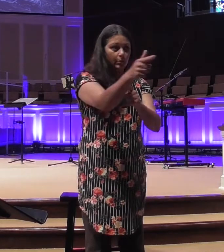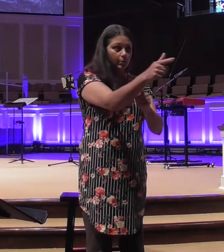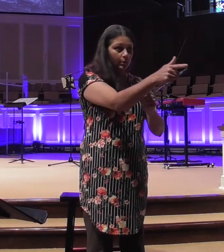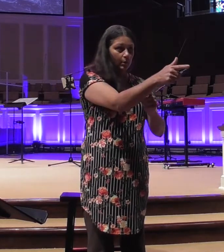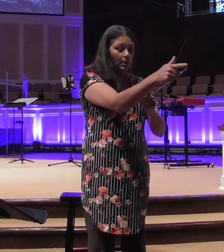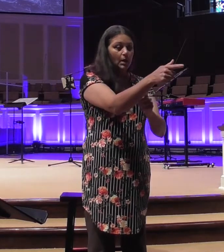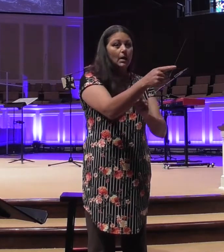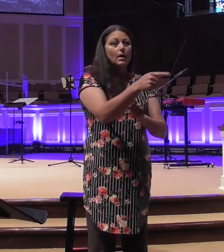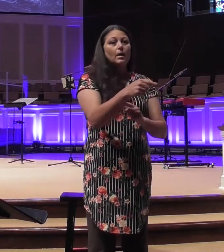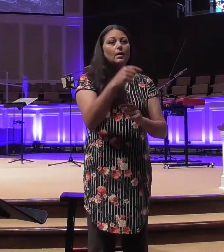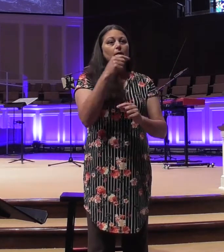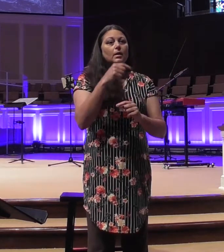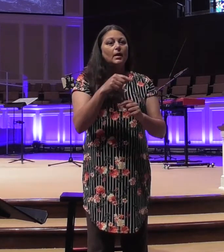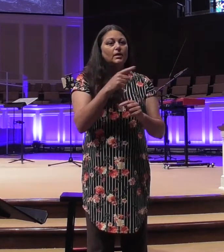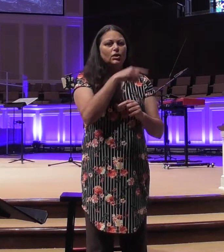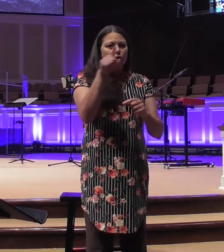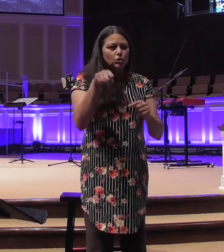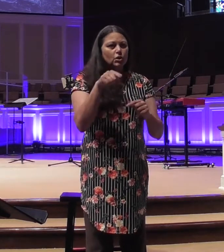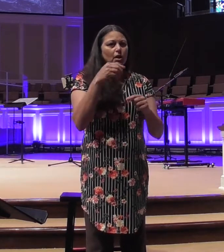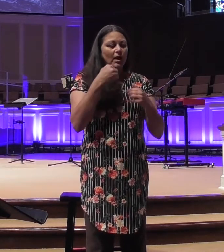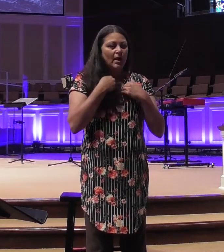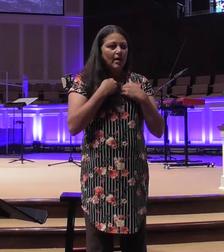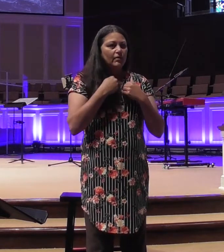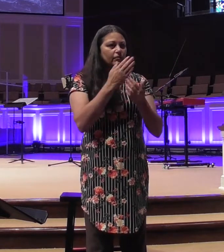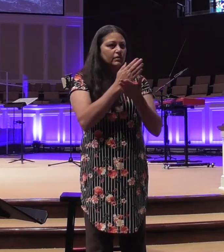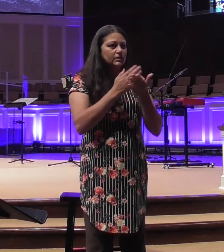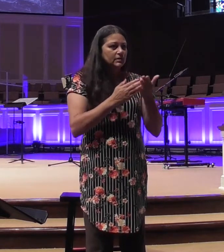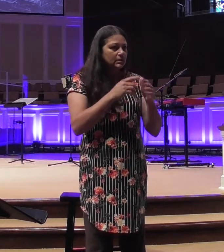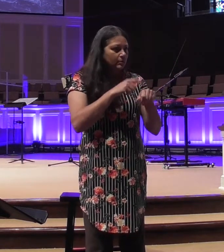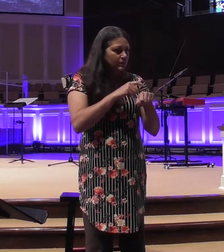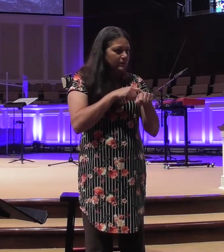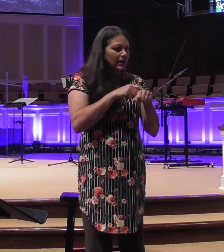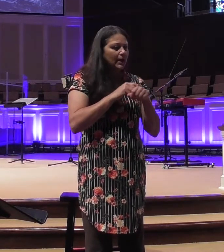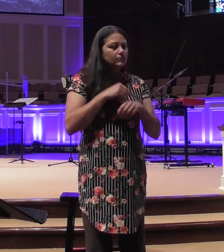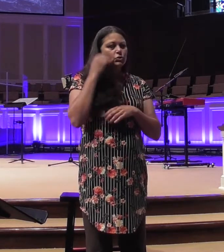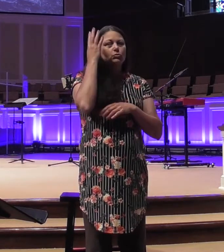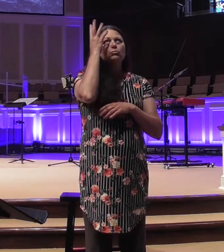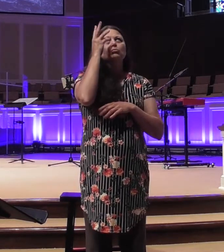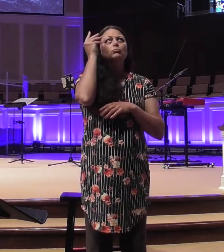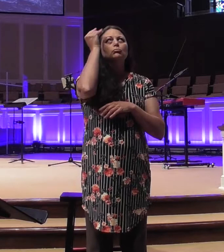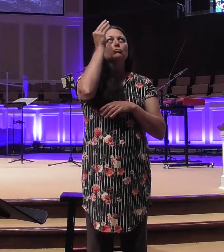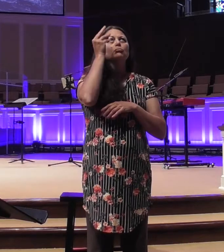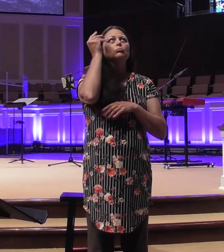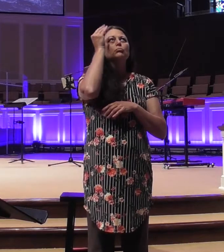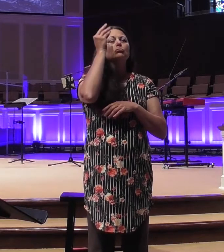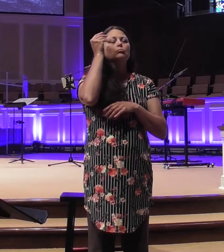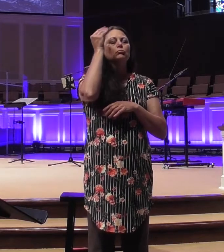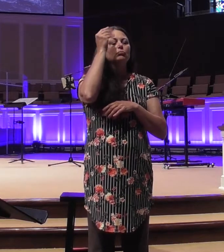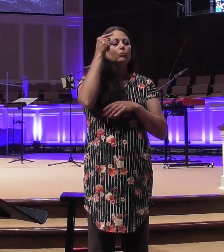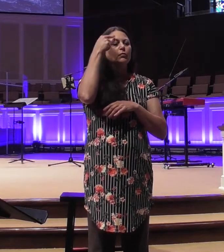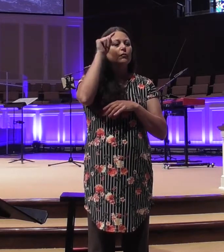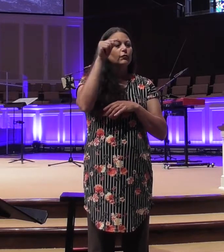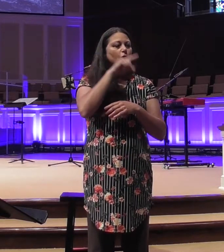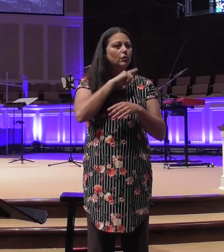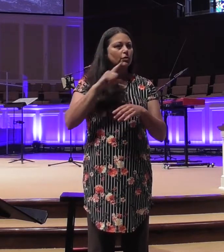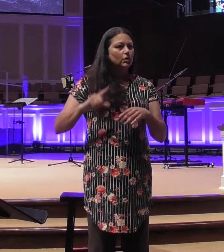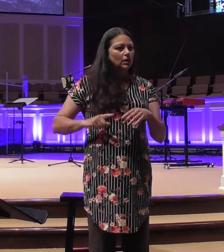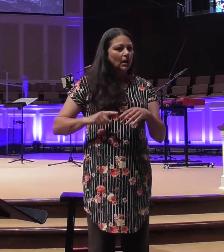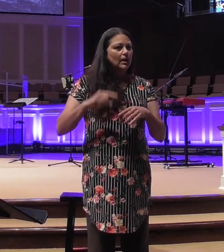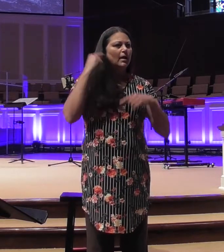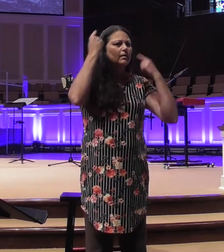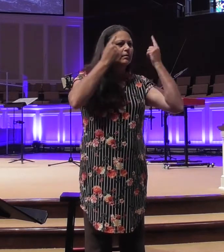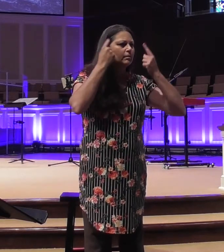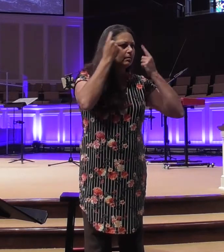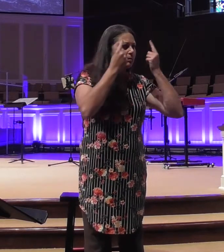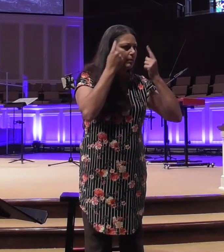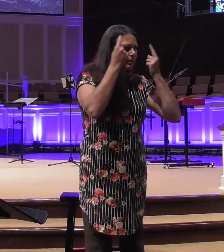about preparing your heart. Consider the body. That's what the Apostle Paul says in 1 Corinthians 11, to think about the body of